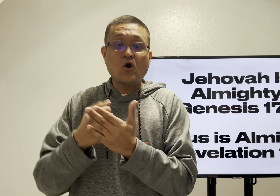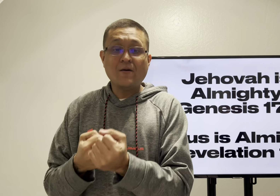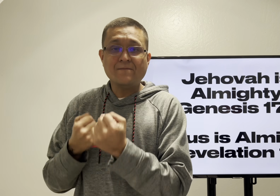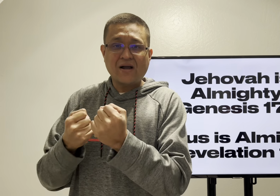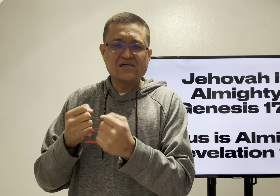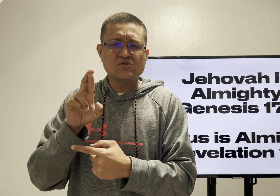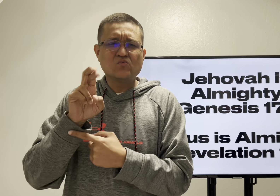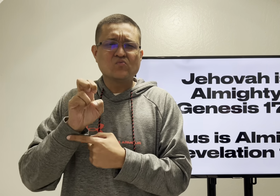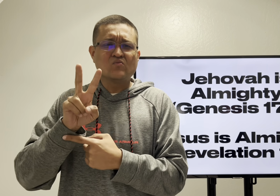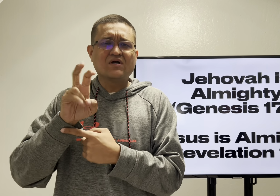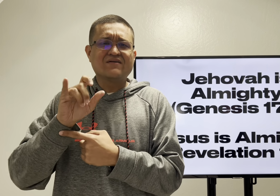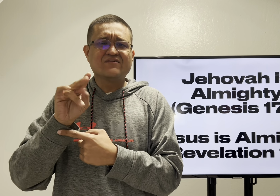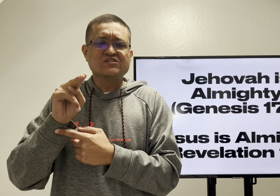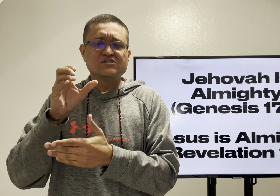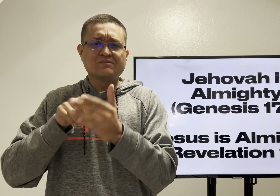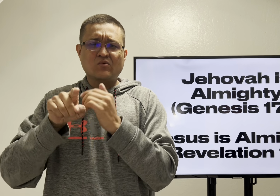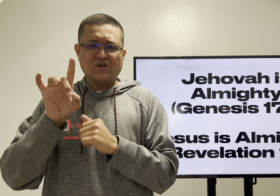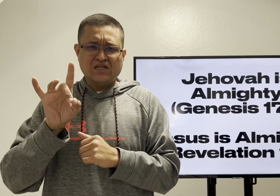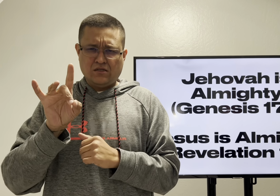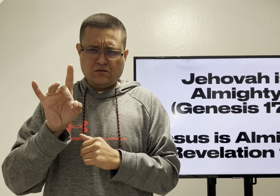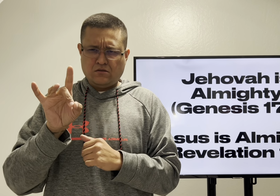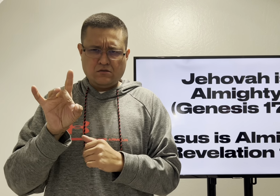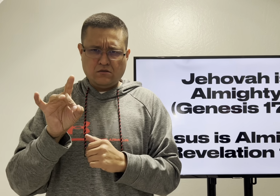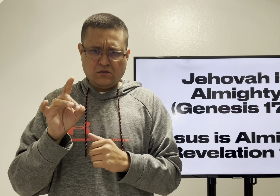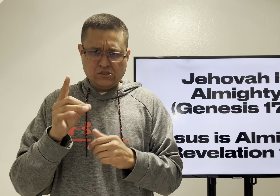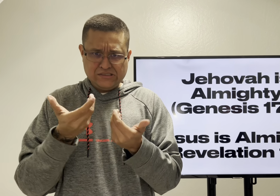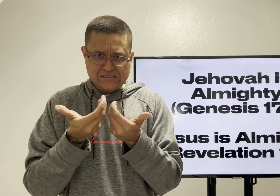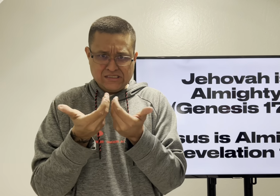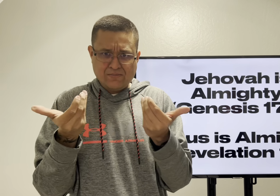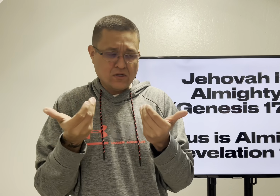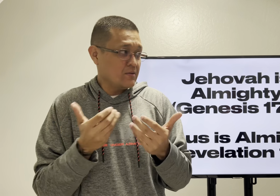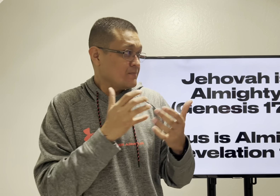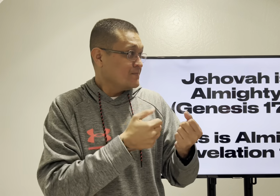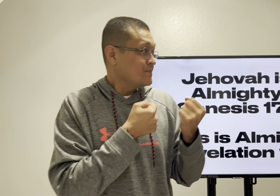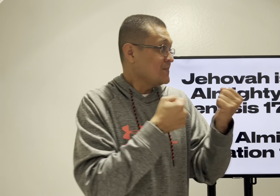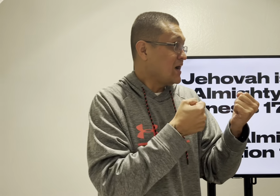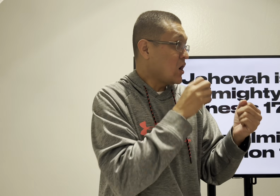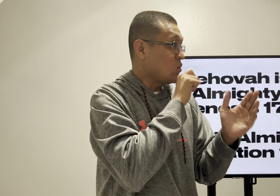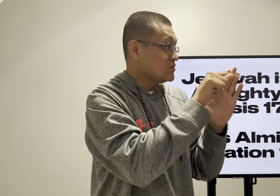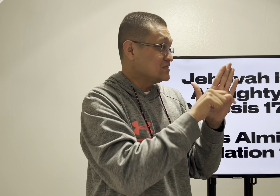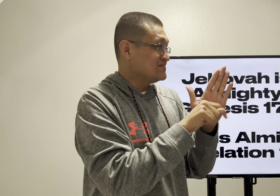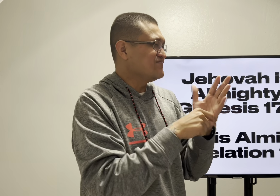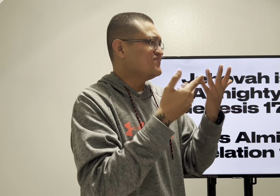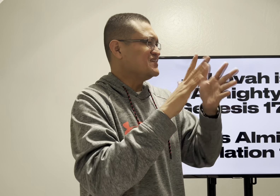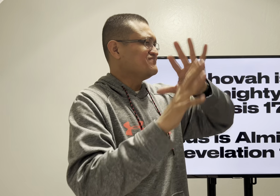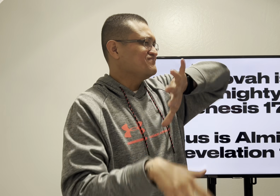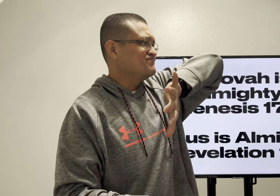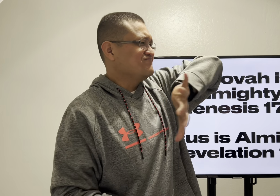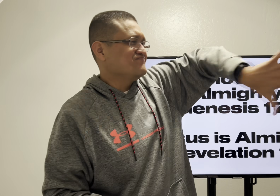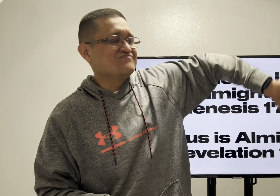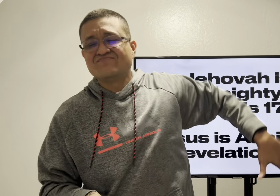Almighty. Jehovah Almighty, Jesus is Almighty. Does this mean they're separate from the Old